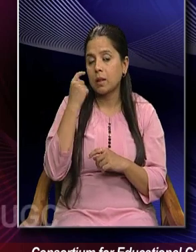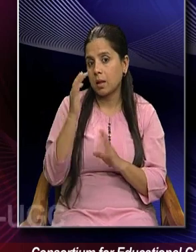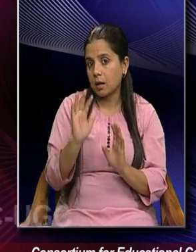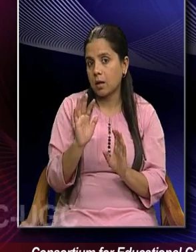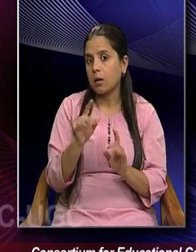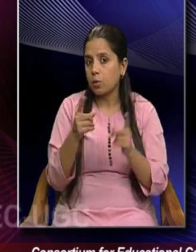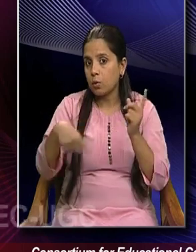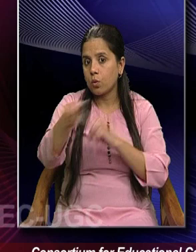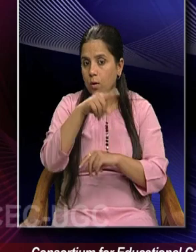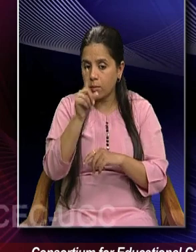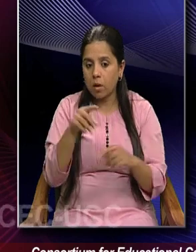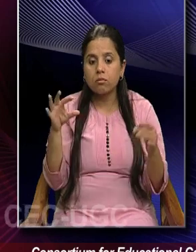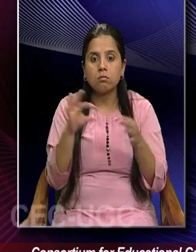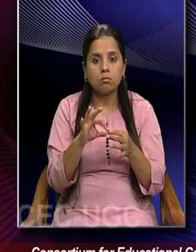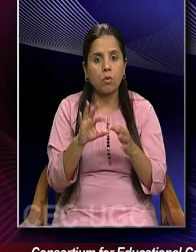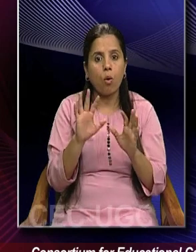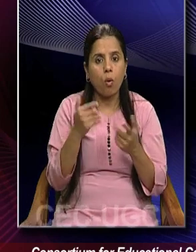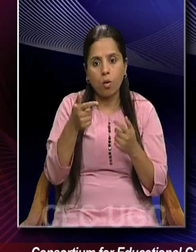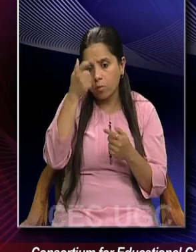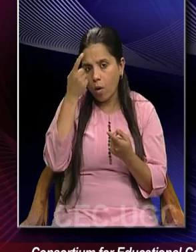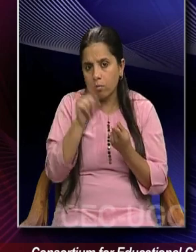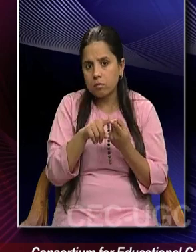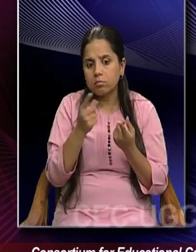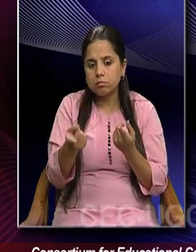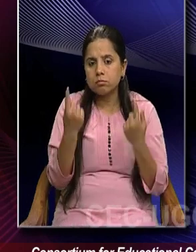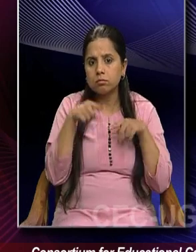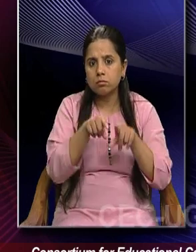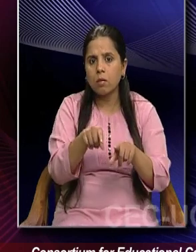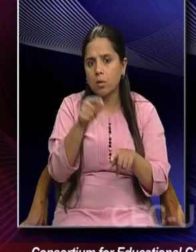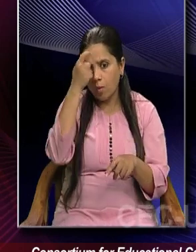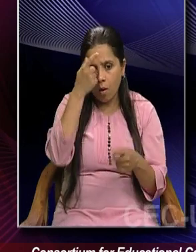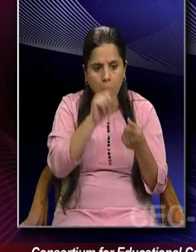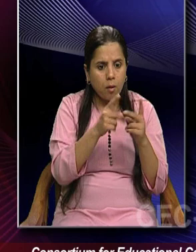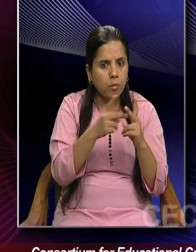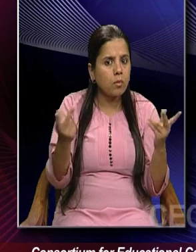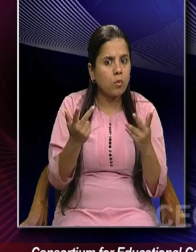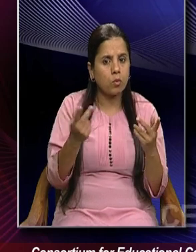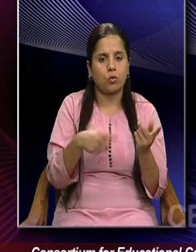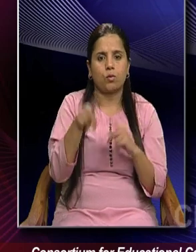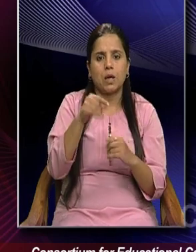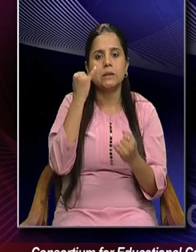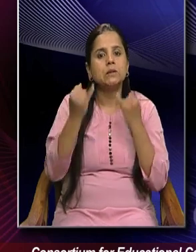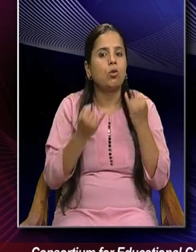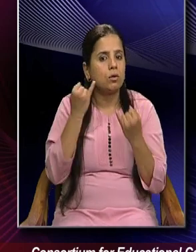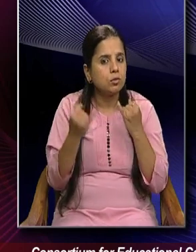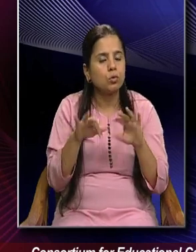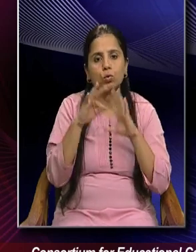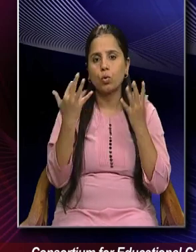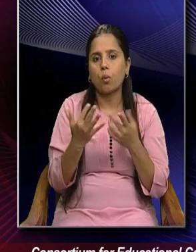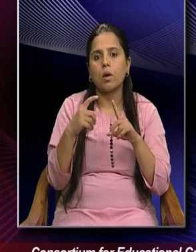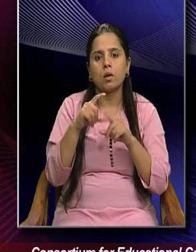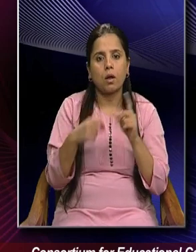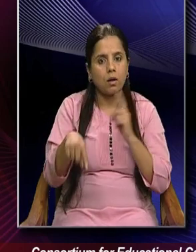to link or gel with the issues related to crisis. You have to search global